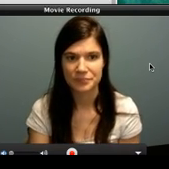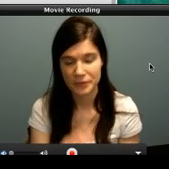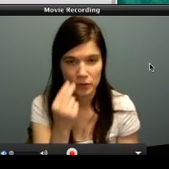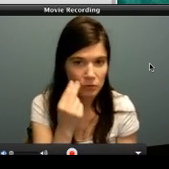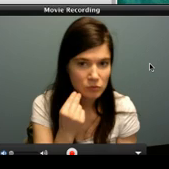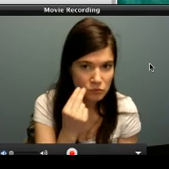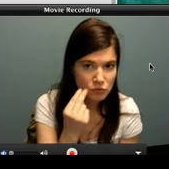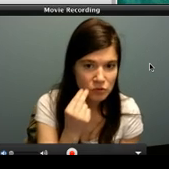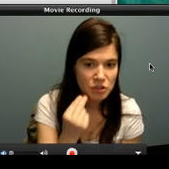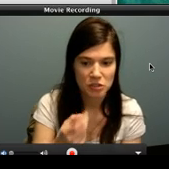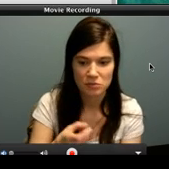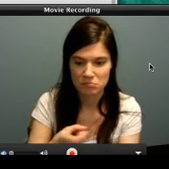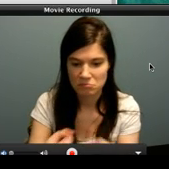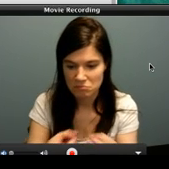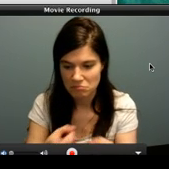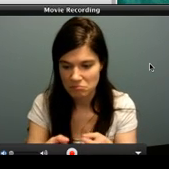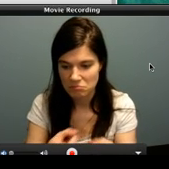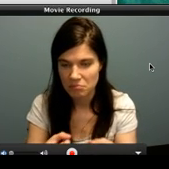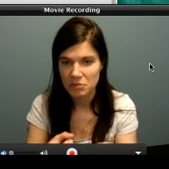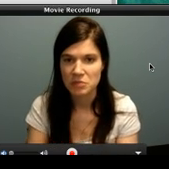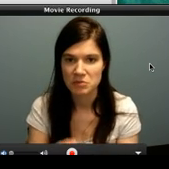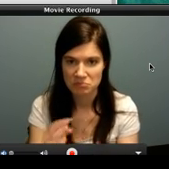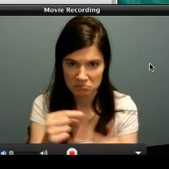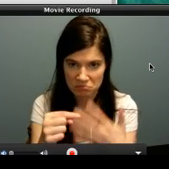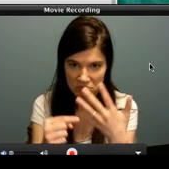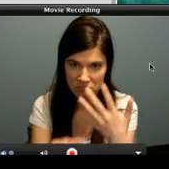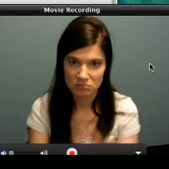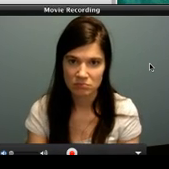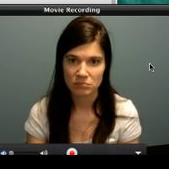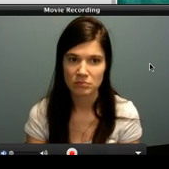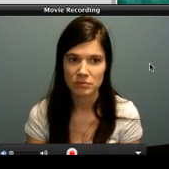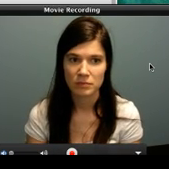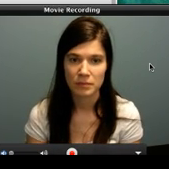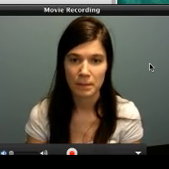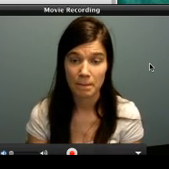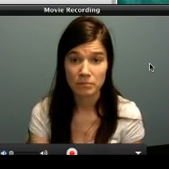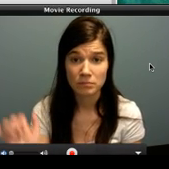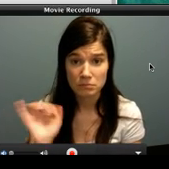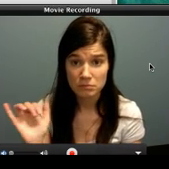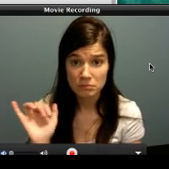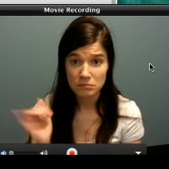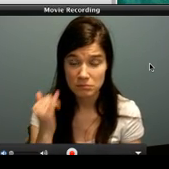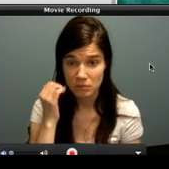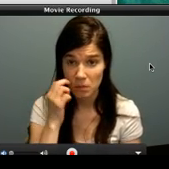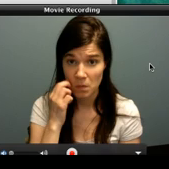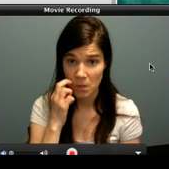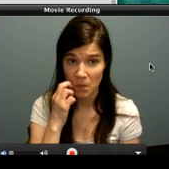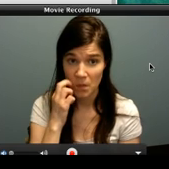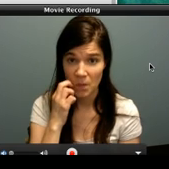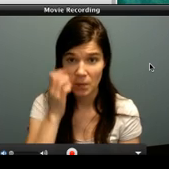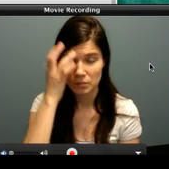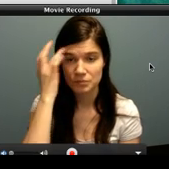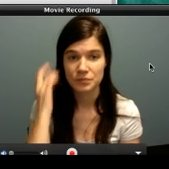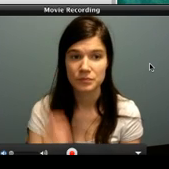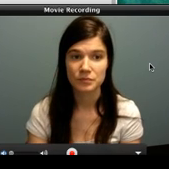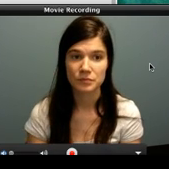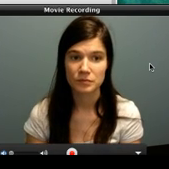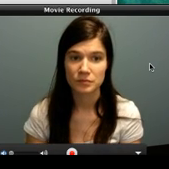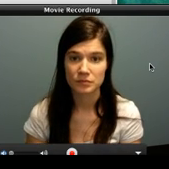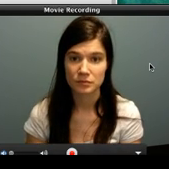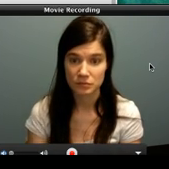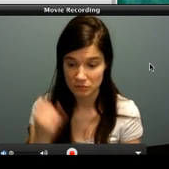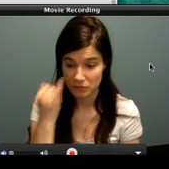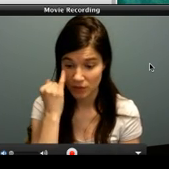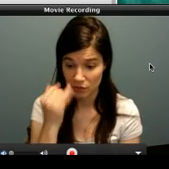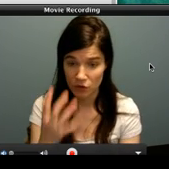of alterations in gastrointestinal function. Similarly, if you wish to receive information for various support